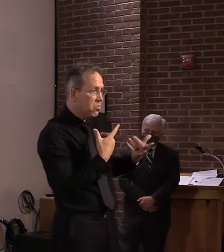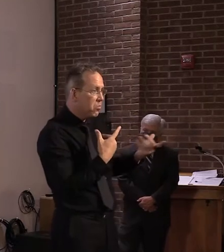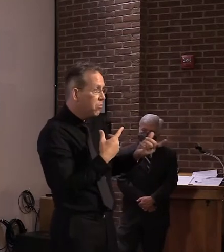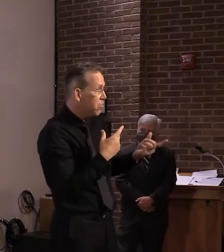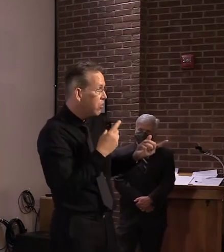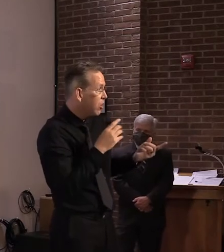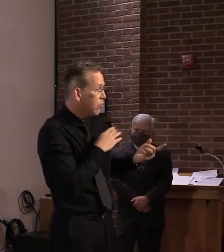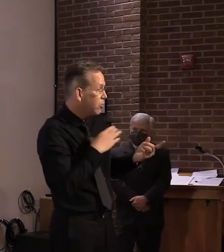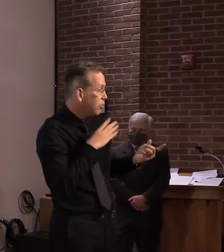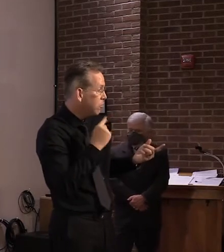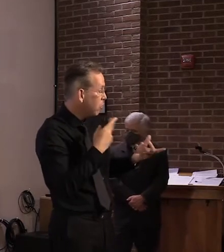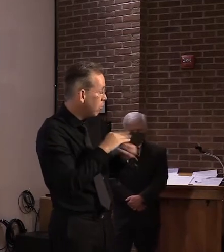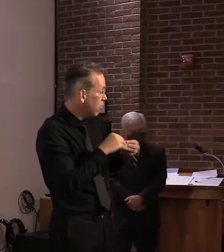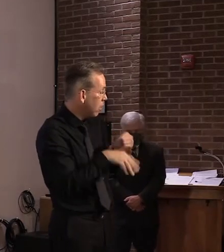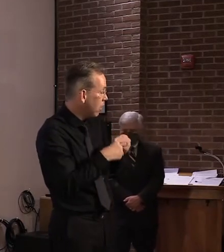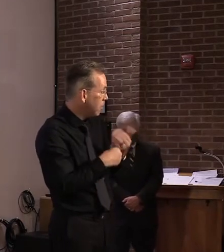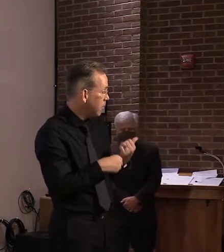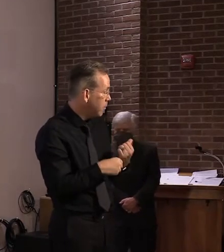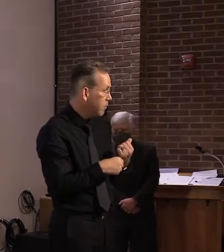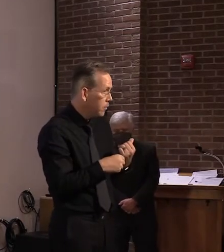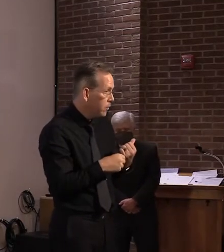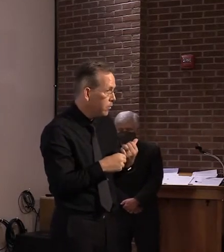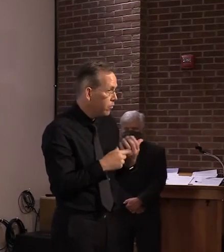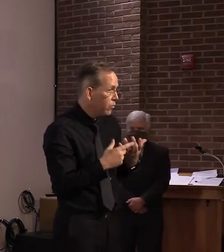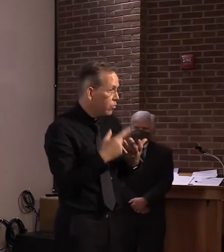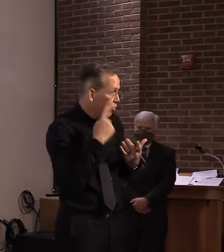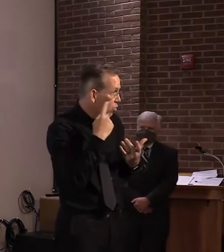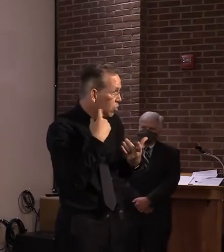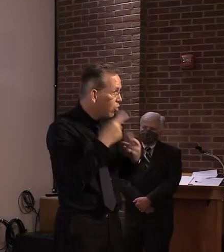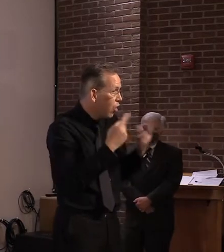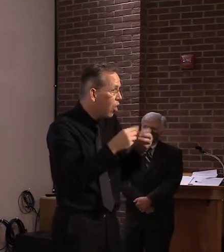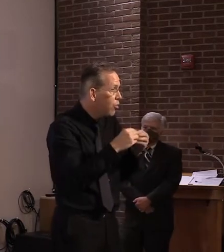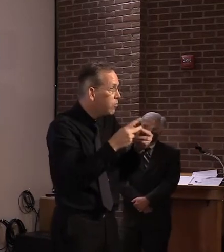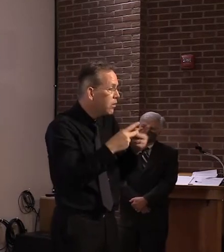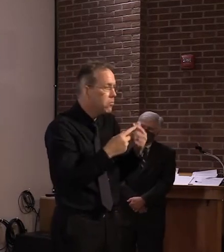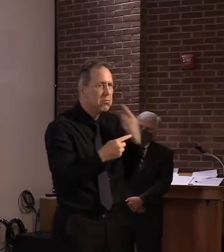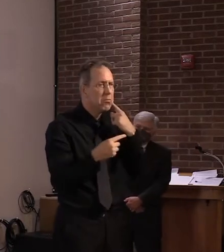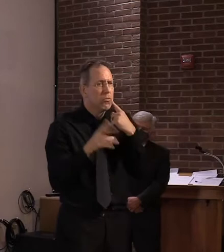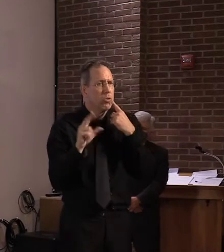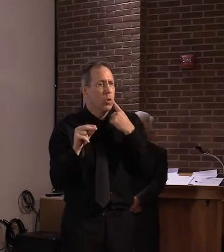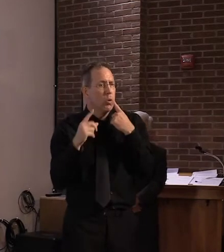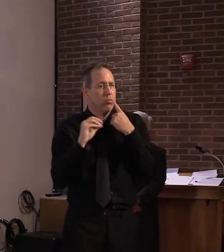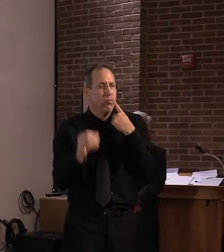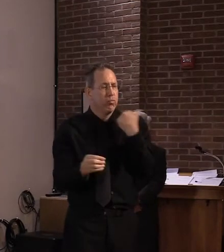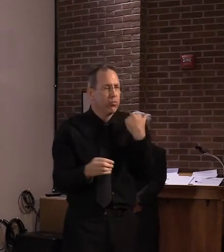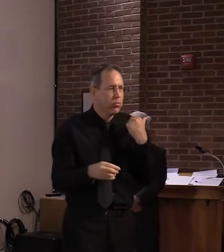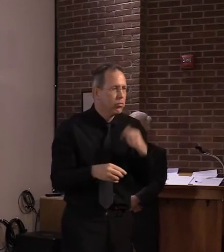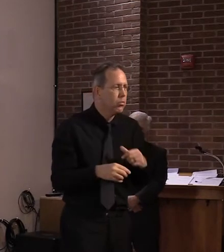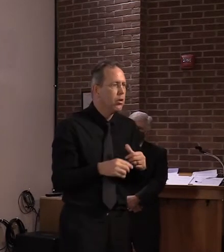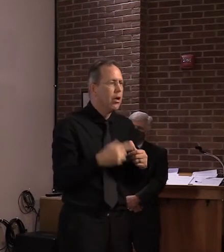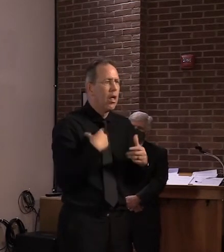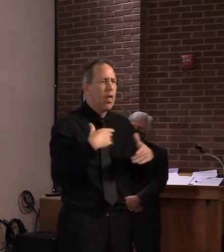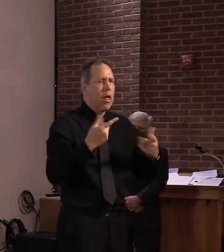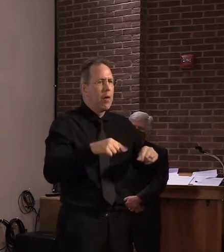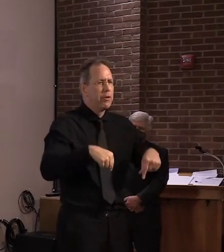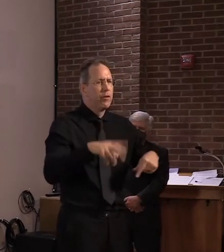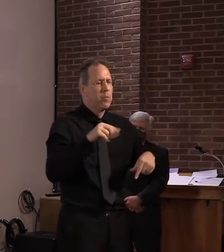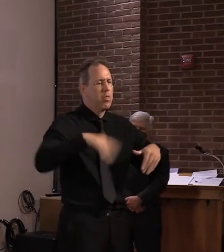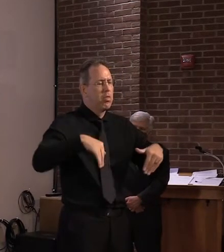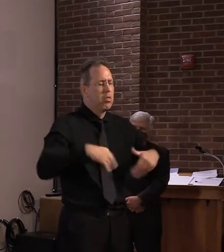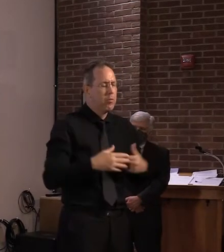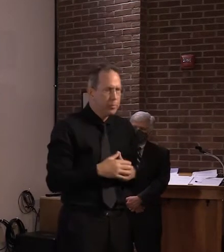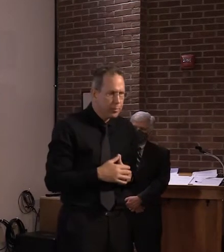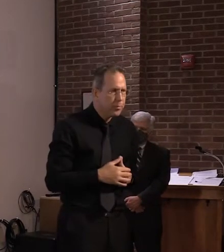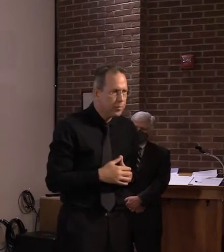actually active right now and doing samples. So we don't have any data to follow because they're